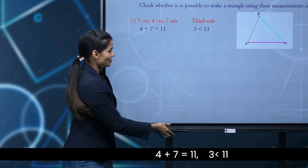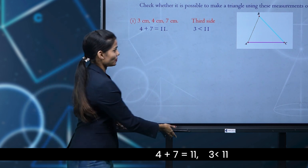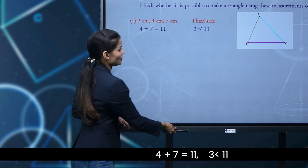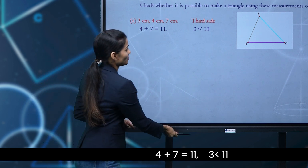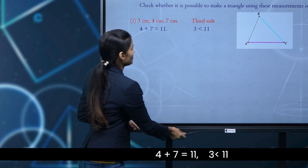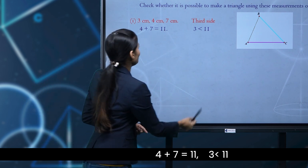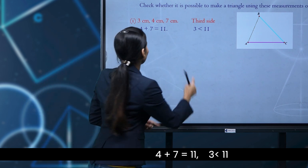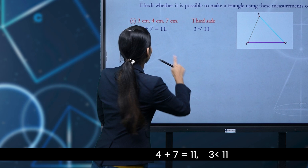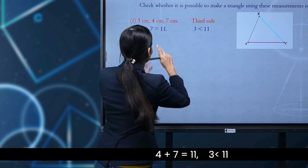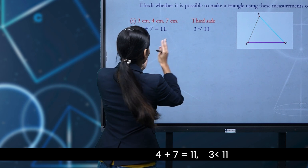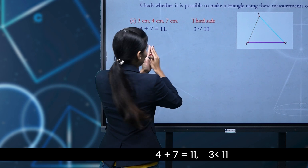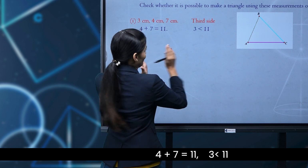3 less than 11.